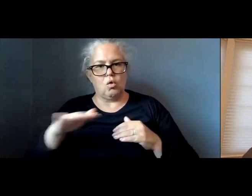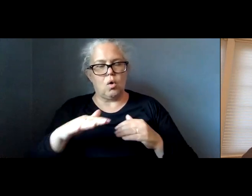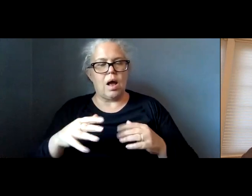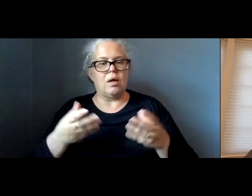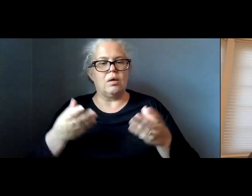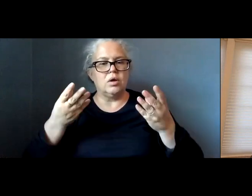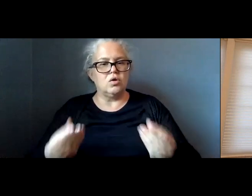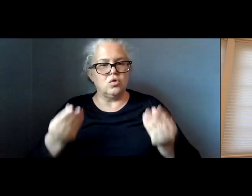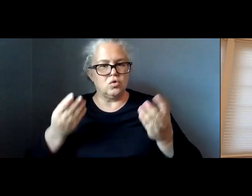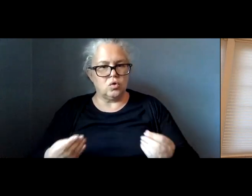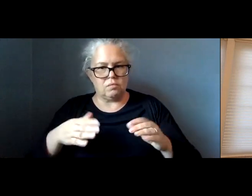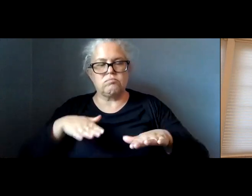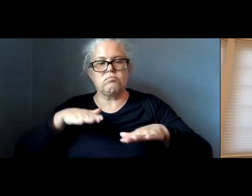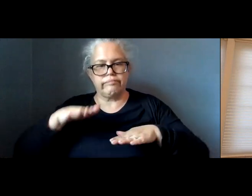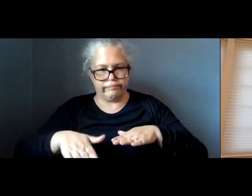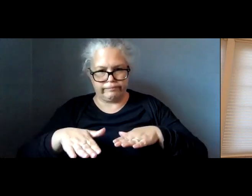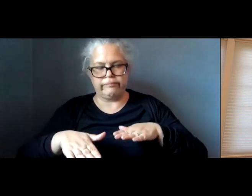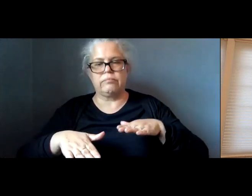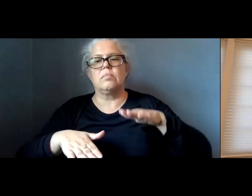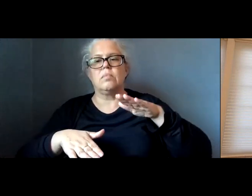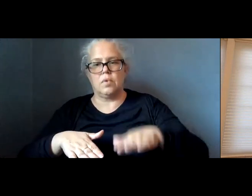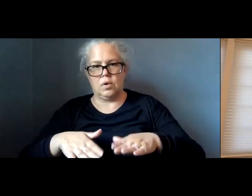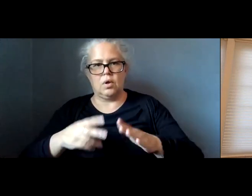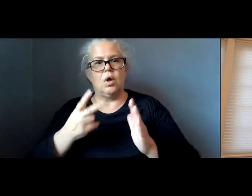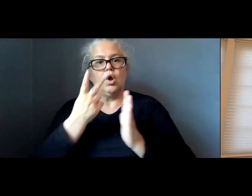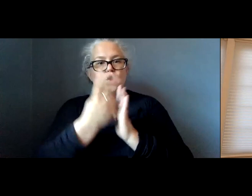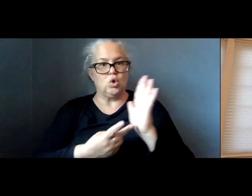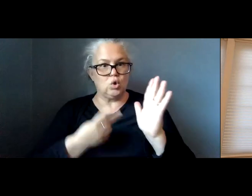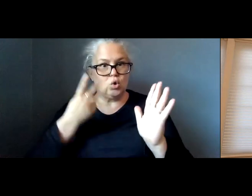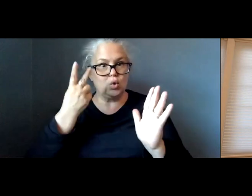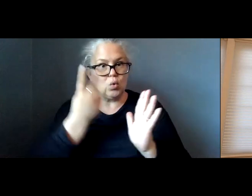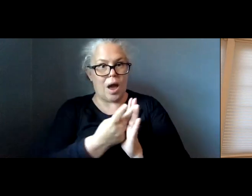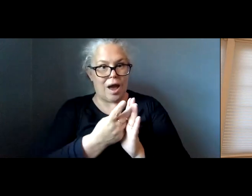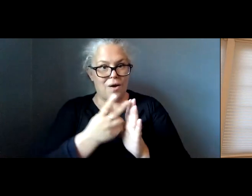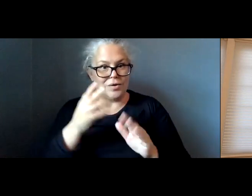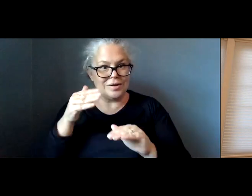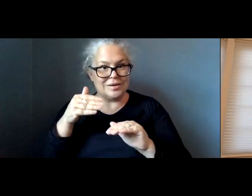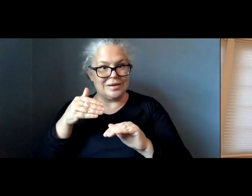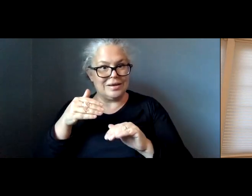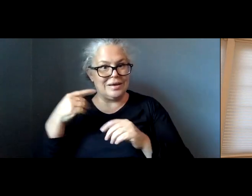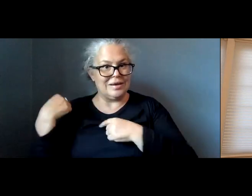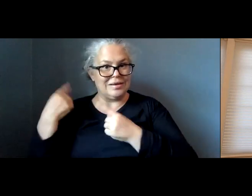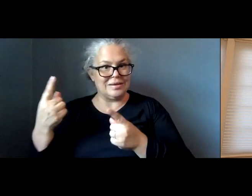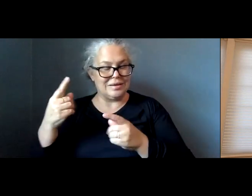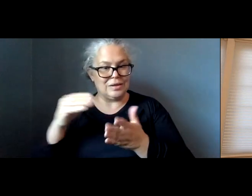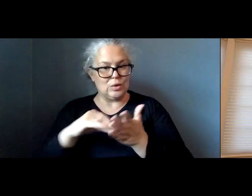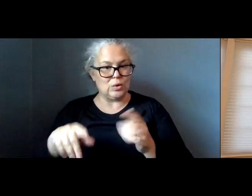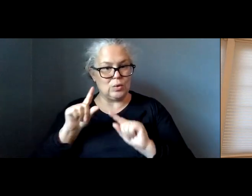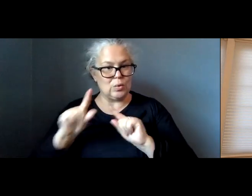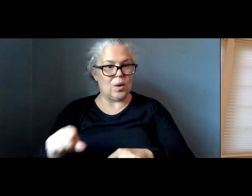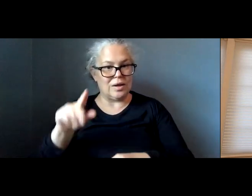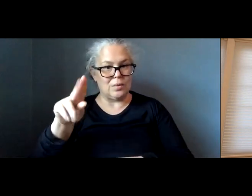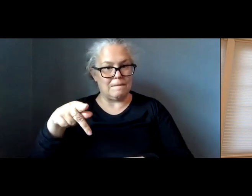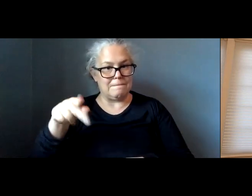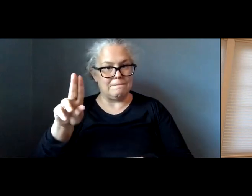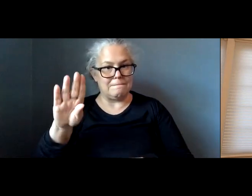above where we were. 2 hours had passed since I sent the rest of the students down, and in the last stretch of the trail,